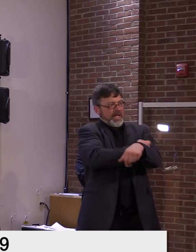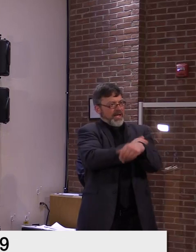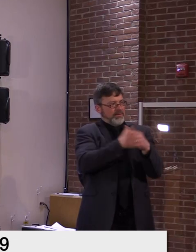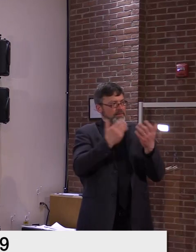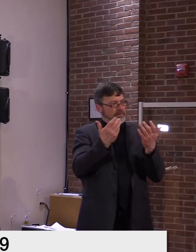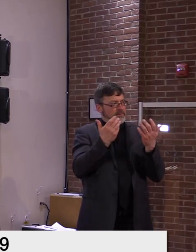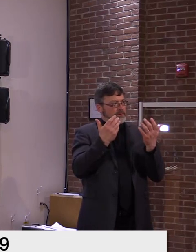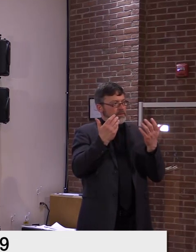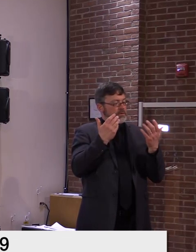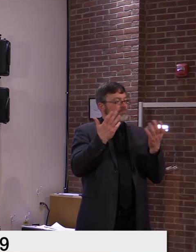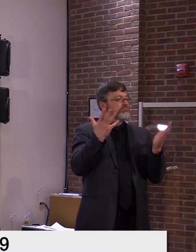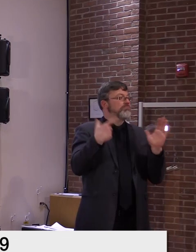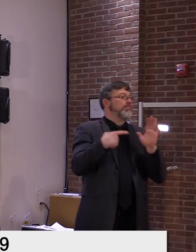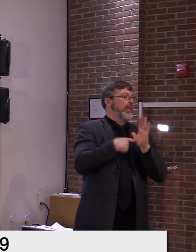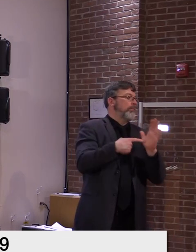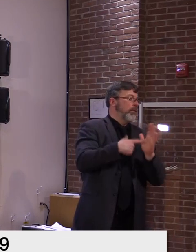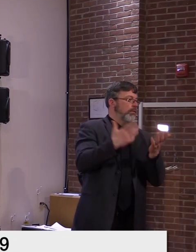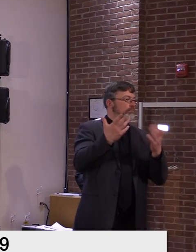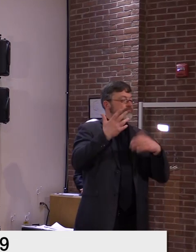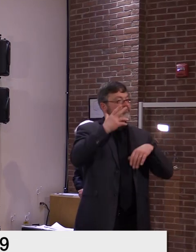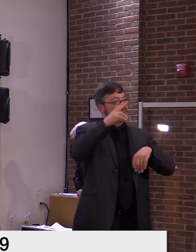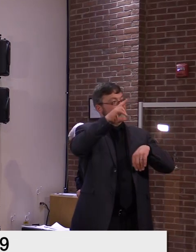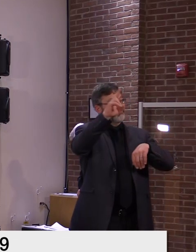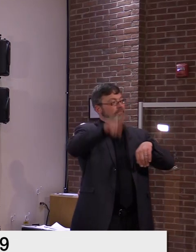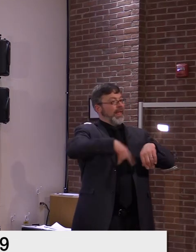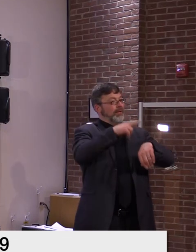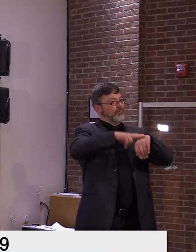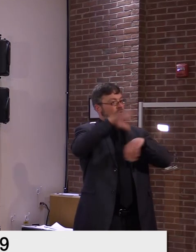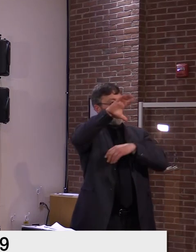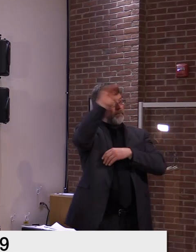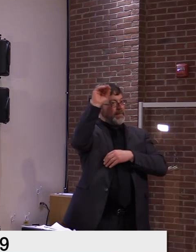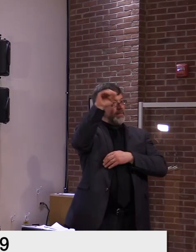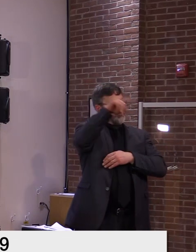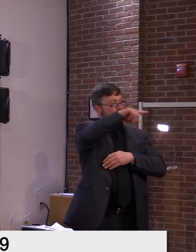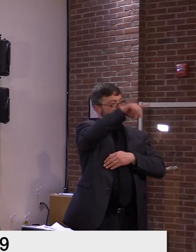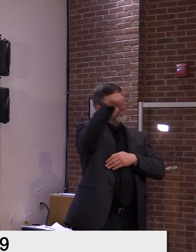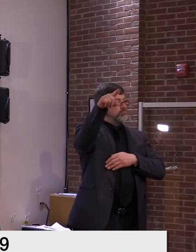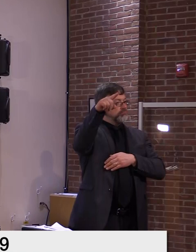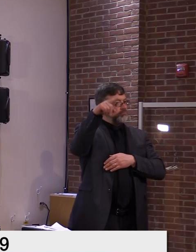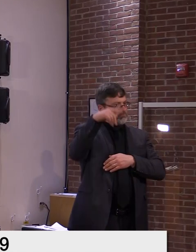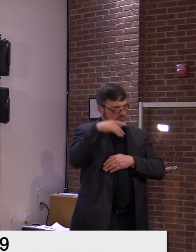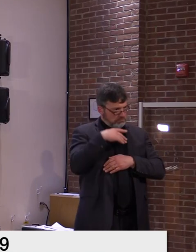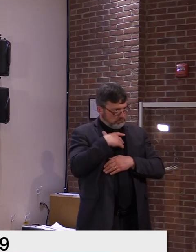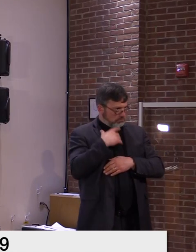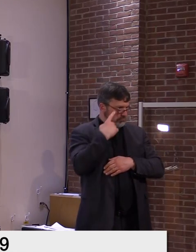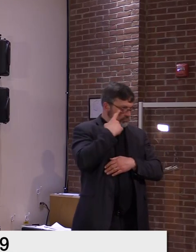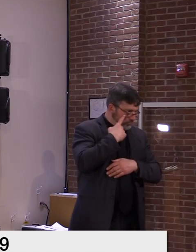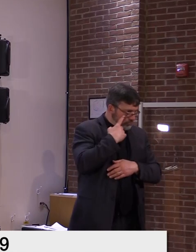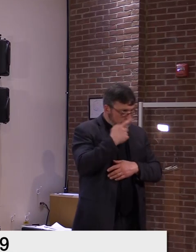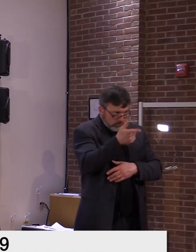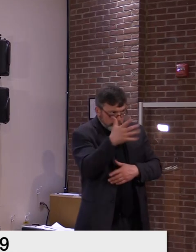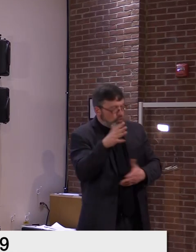have wanted to have that ability to check. And I wondered if there was that same interest here.